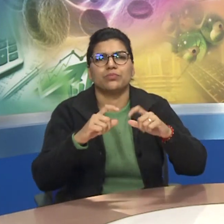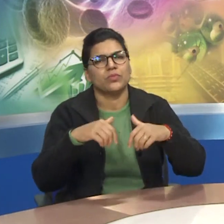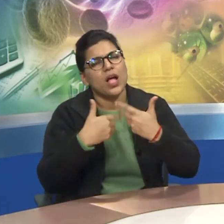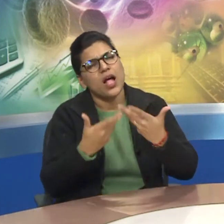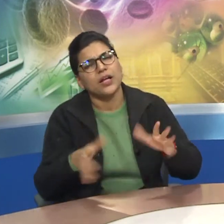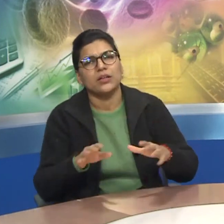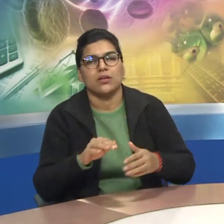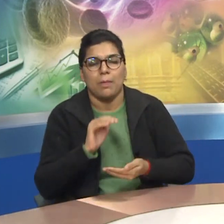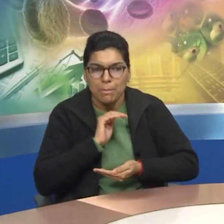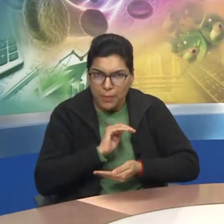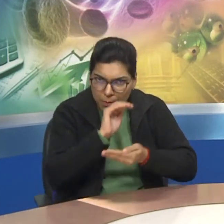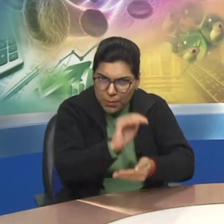Looked after.